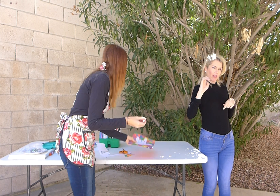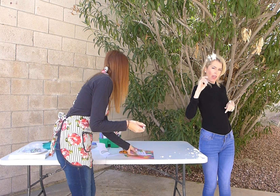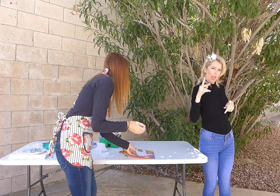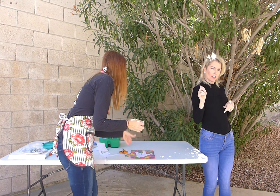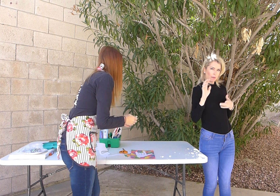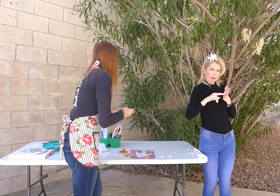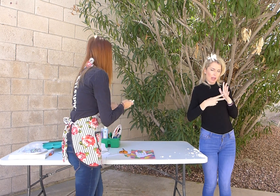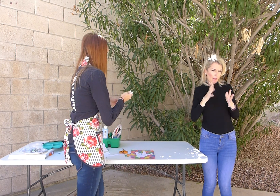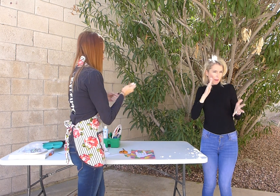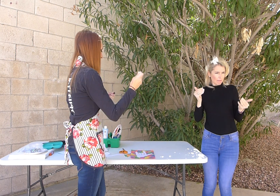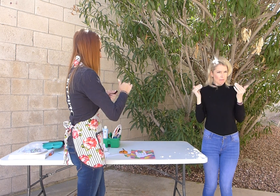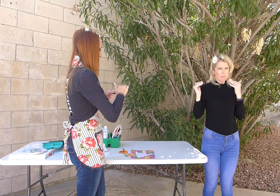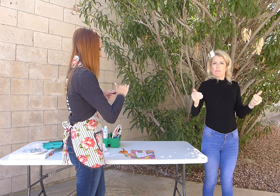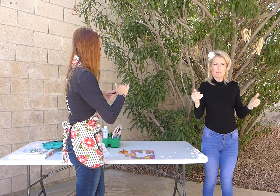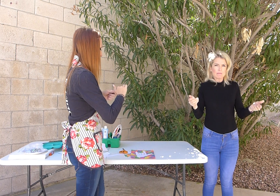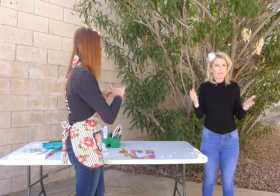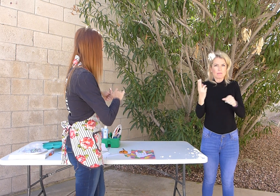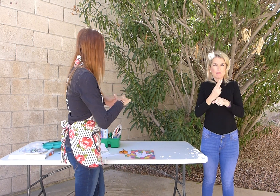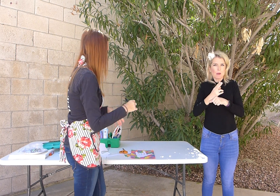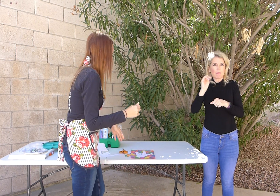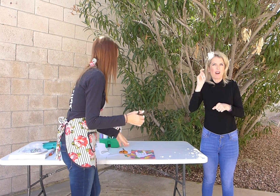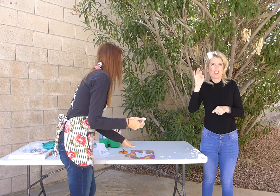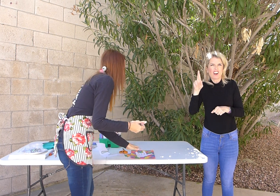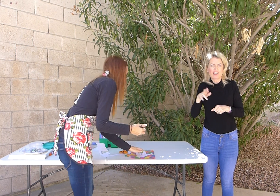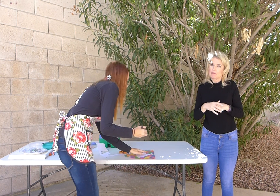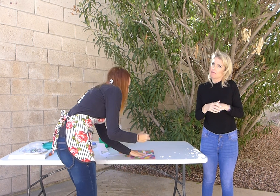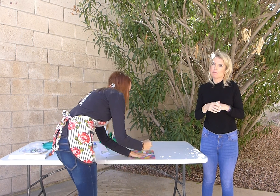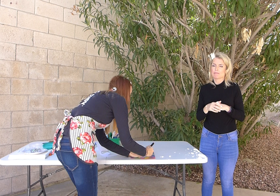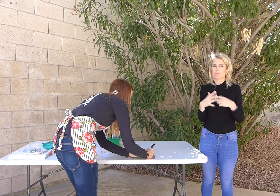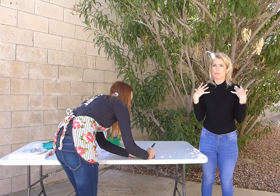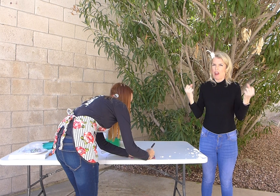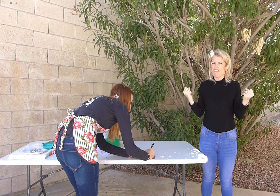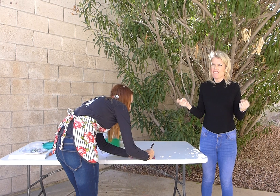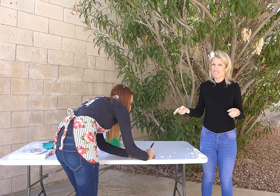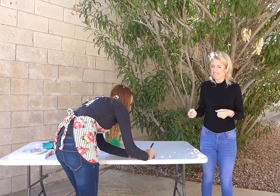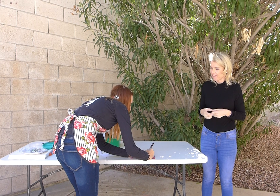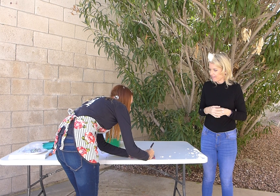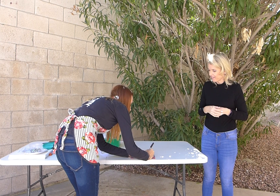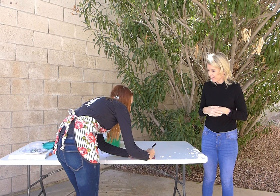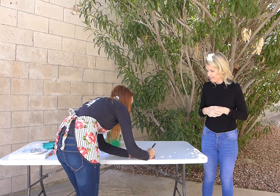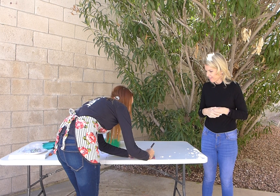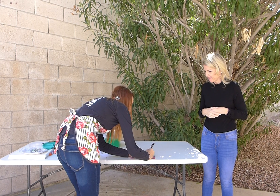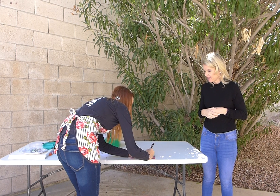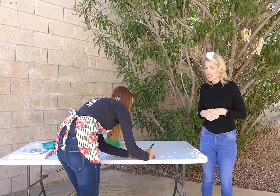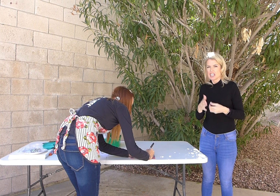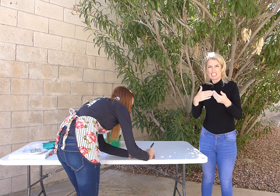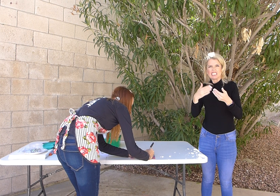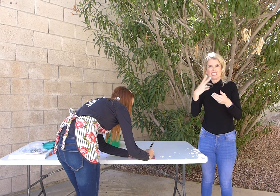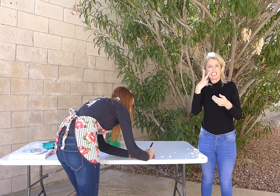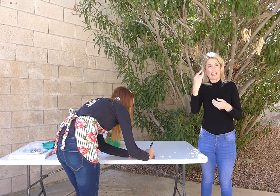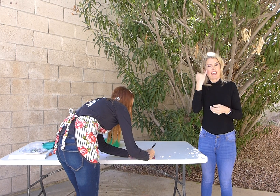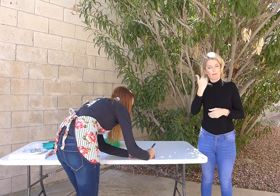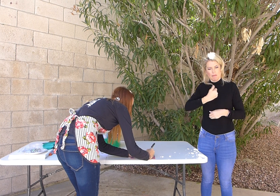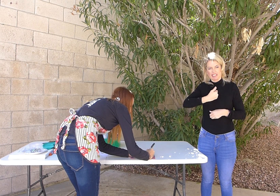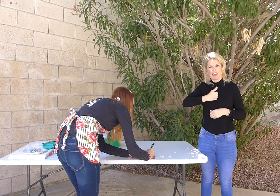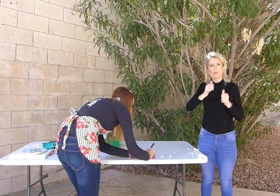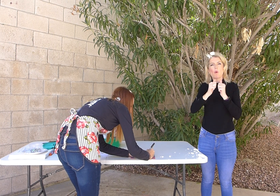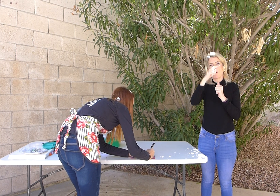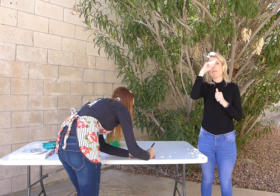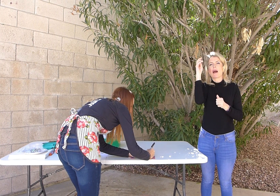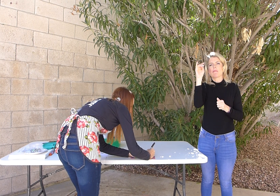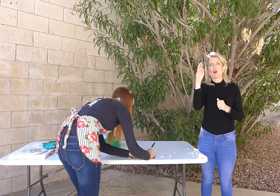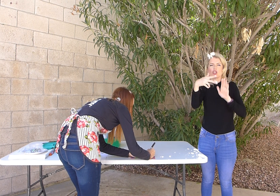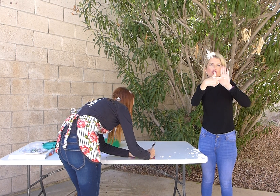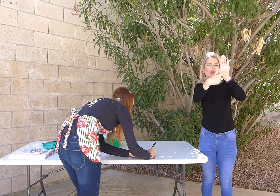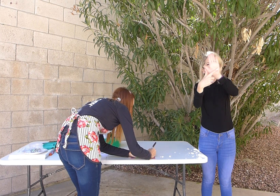marker. All right, so I've got my Sharpie. I think this will be a little easier for you to see if I do it in Sharpie.